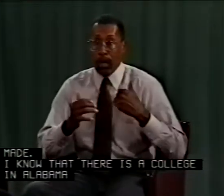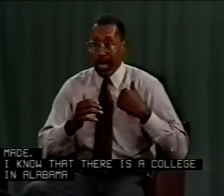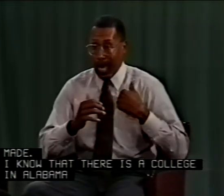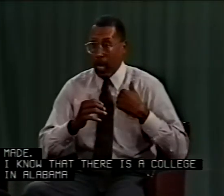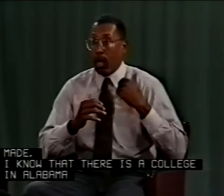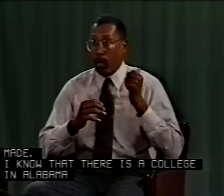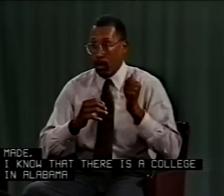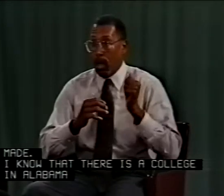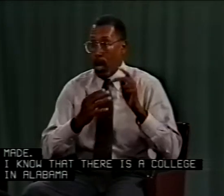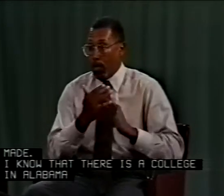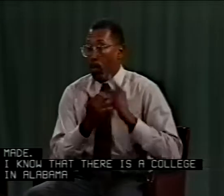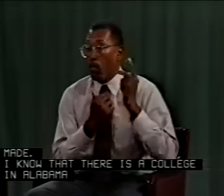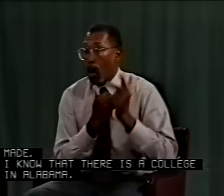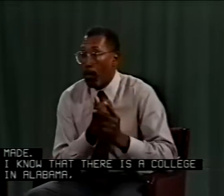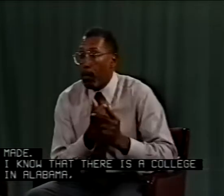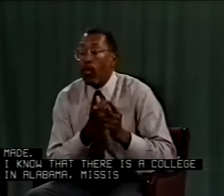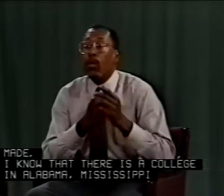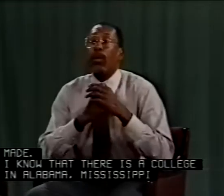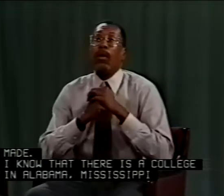Memphis State has a program.